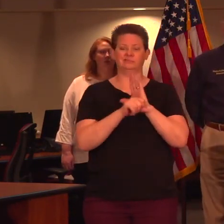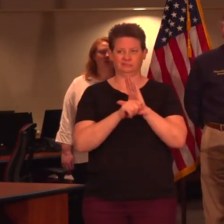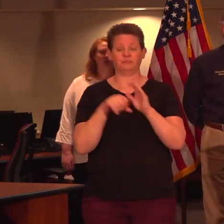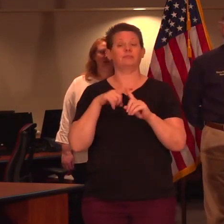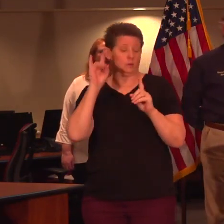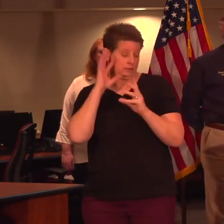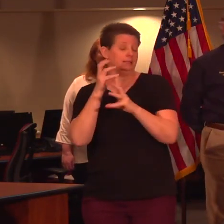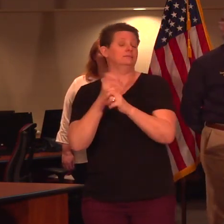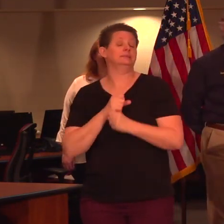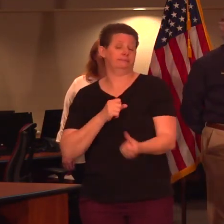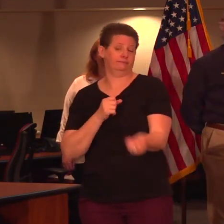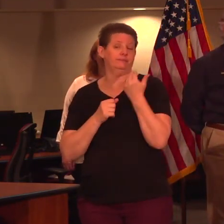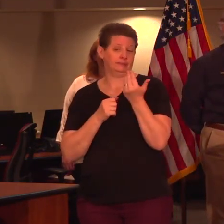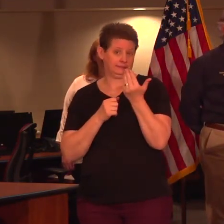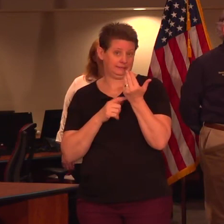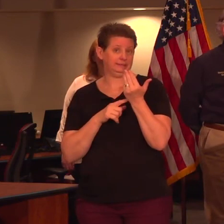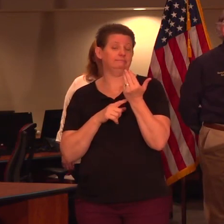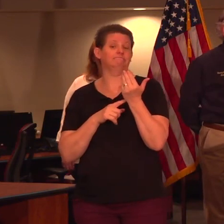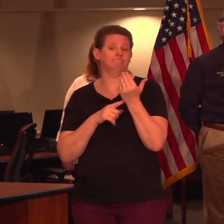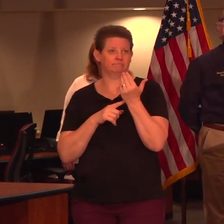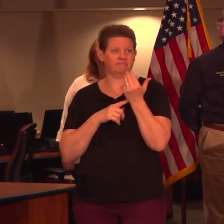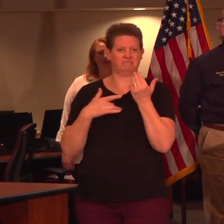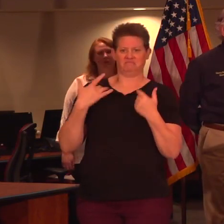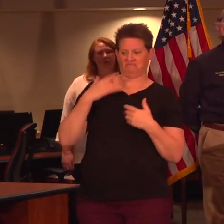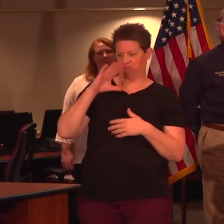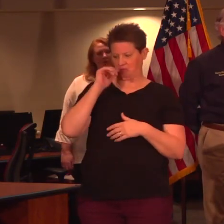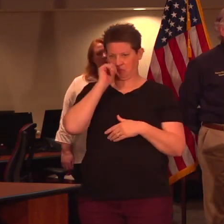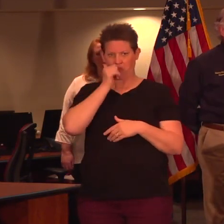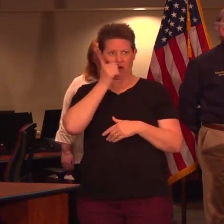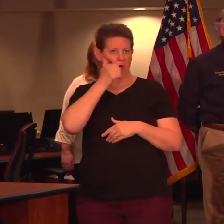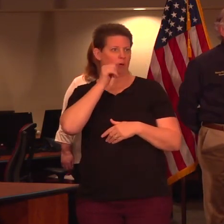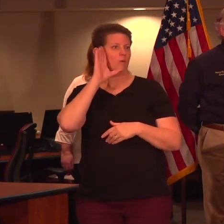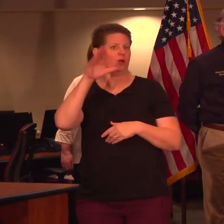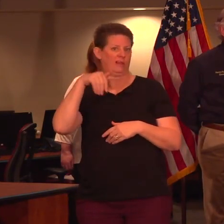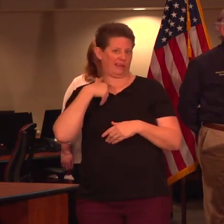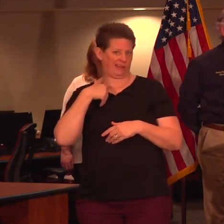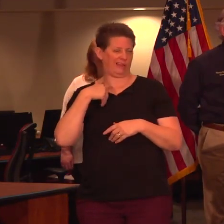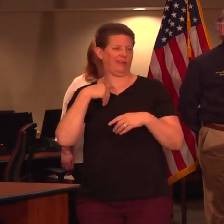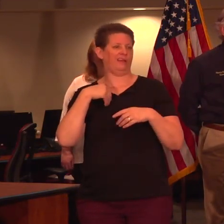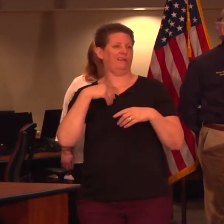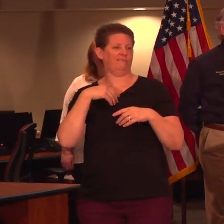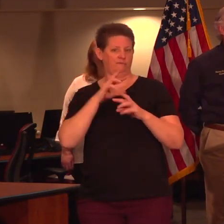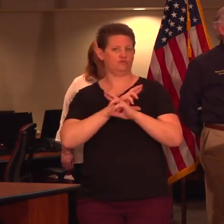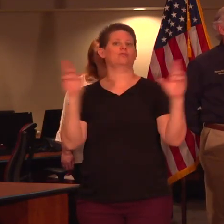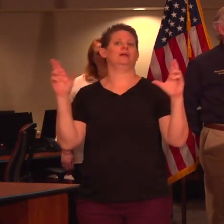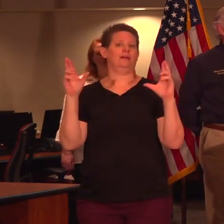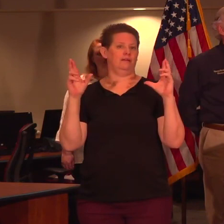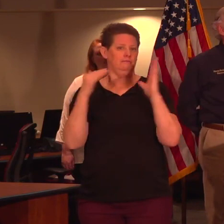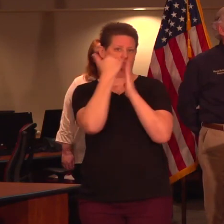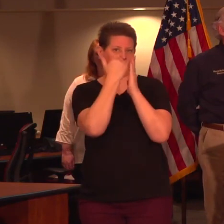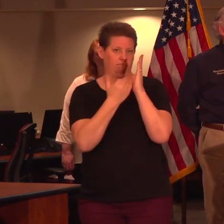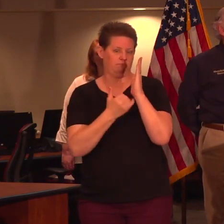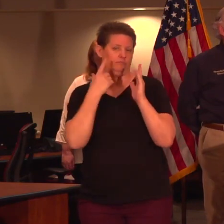we have received 15, and probably by tomorrow we will have the list as to where they will